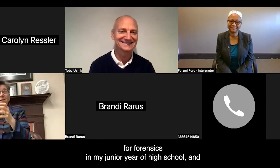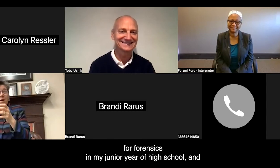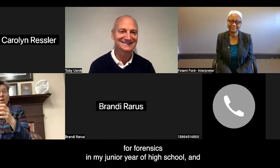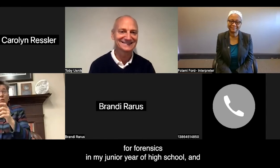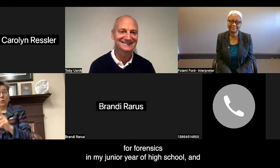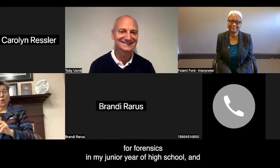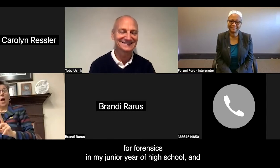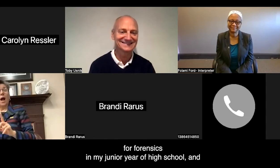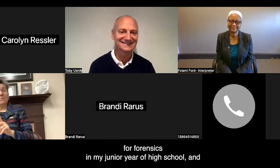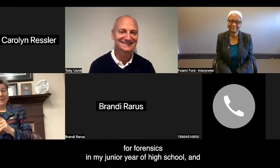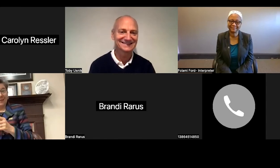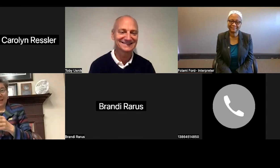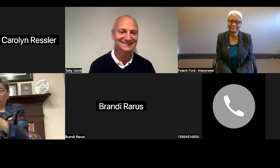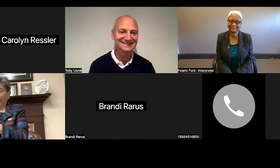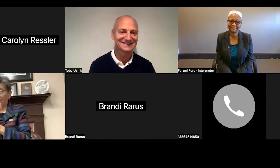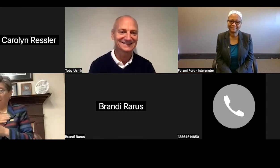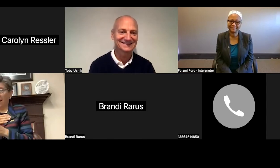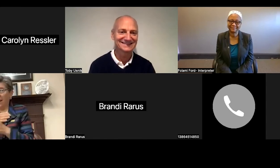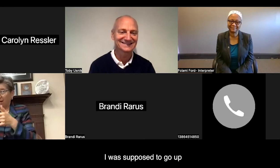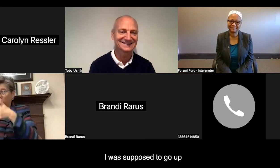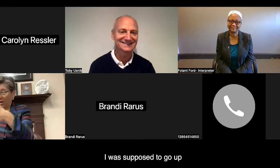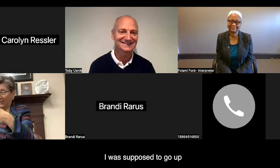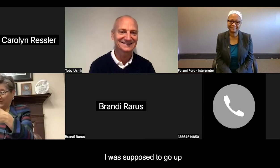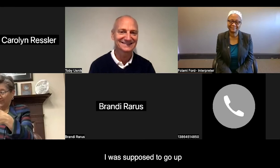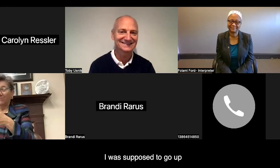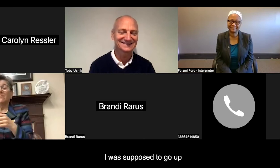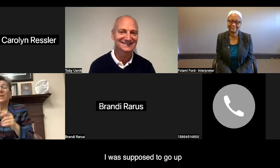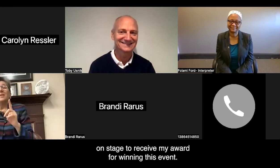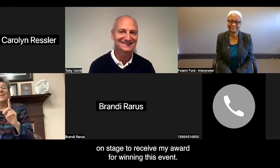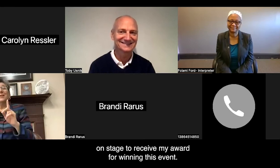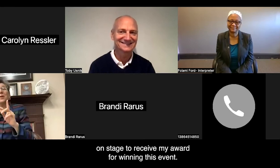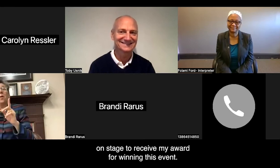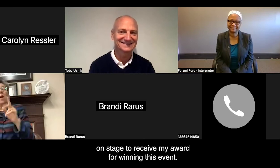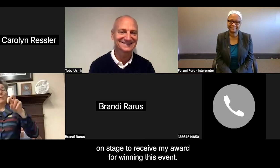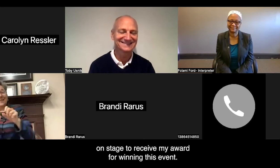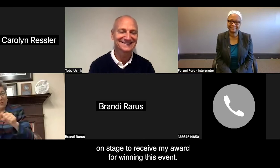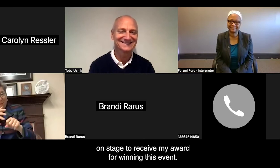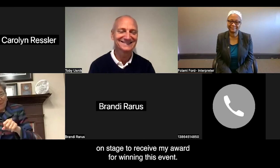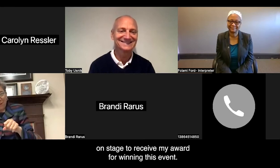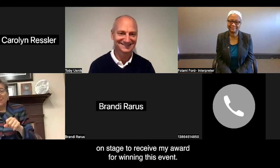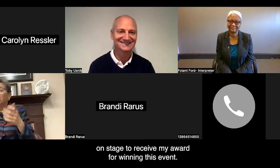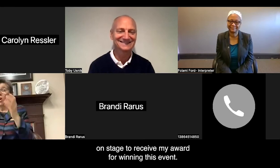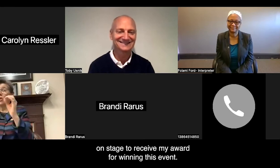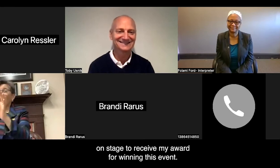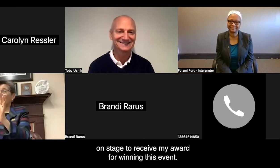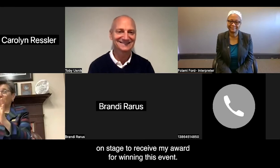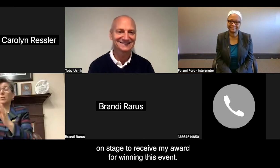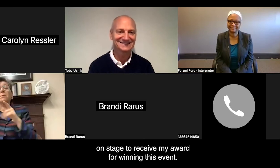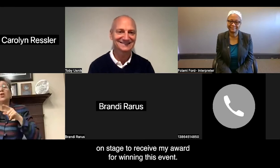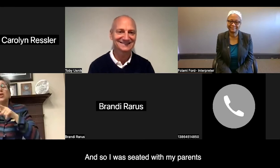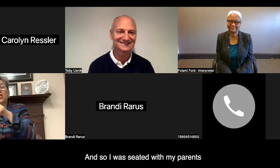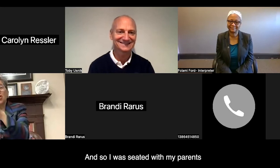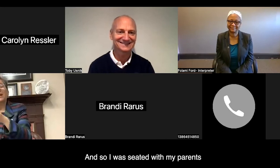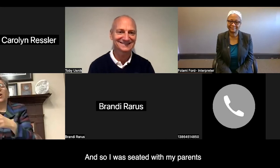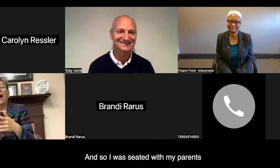I was supposed to go up on stage to receive my award for winning this event. And so I was seated with my